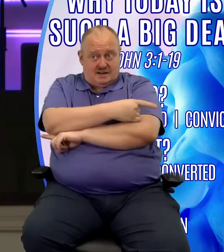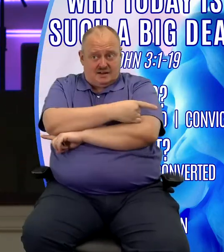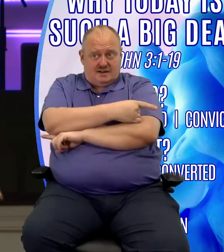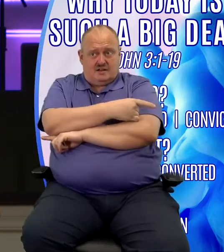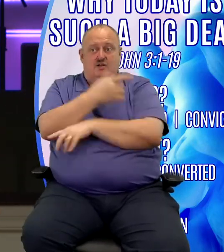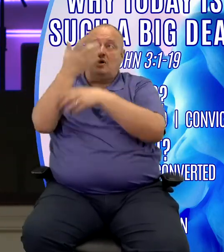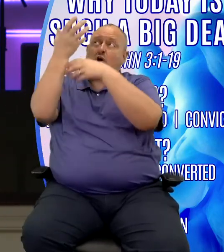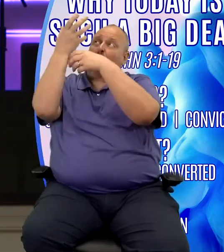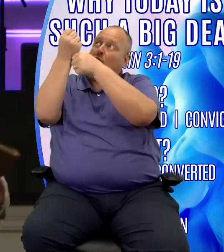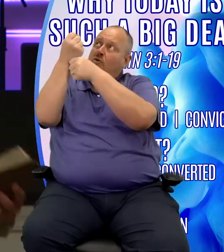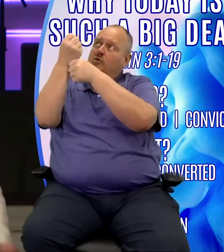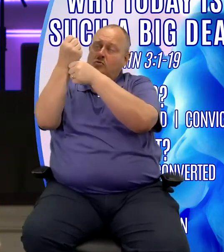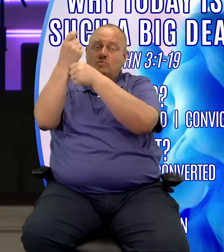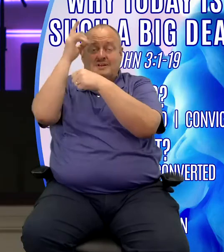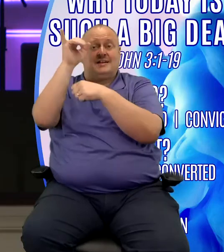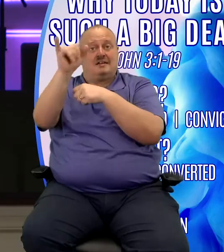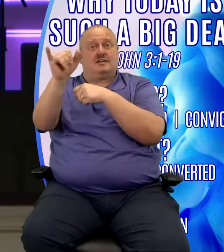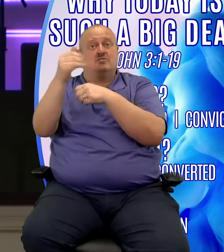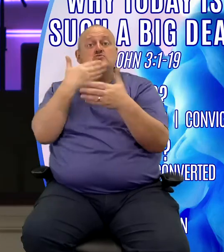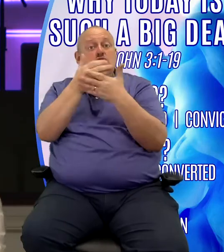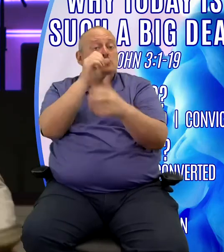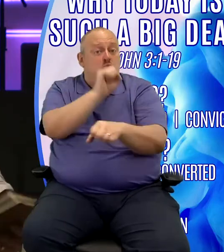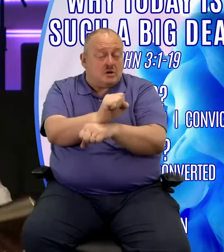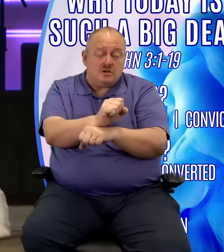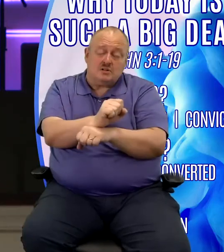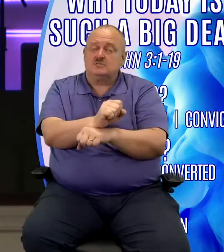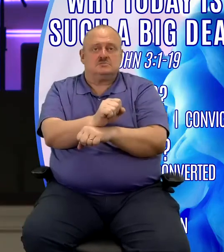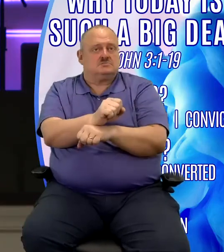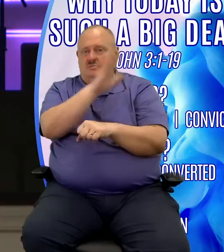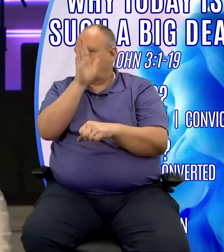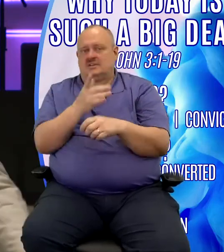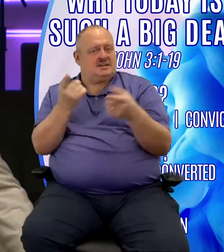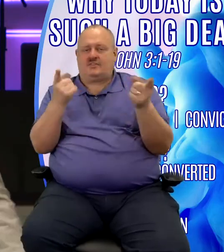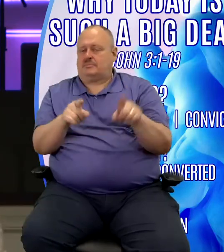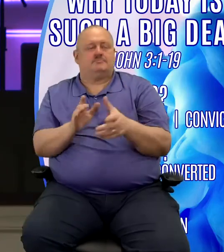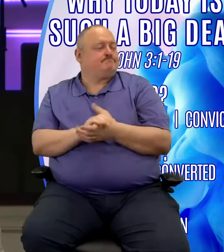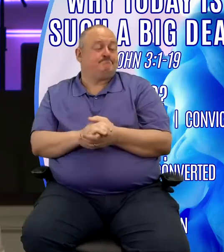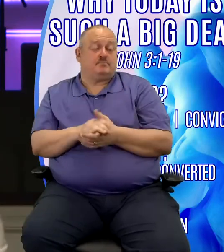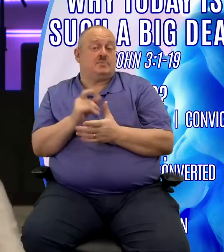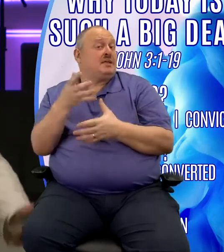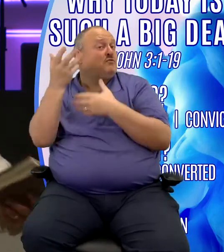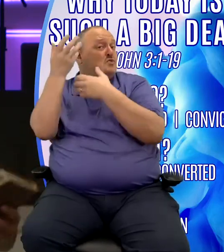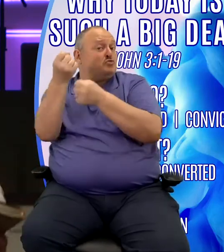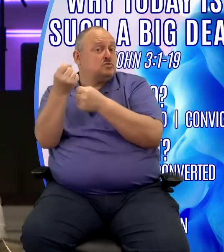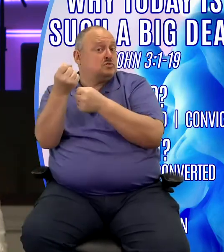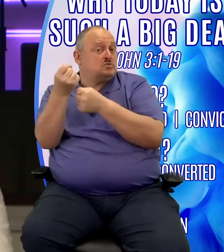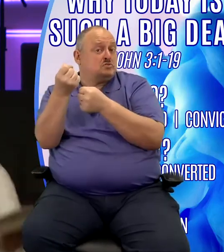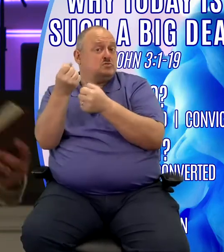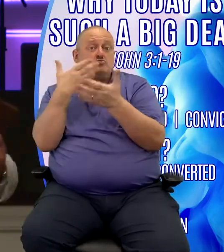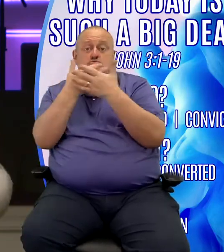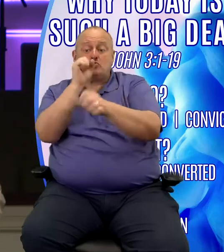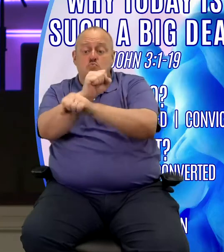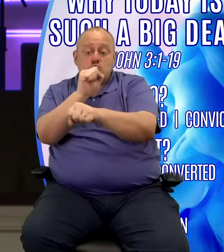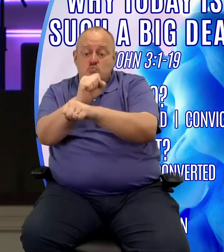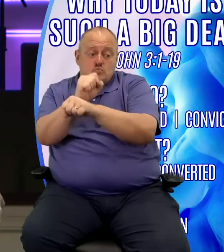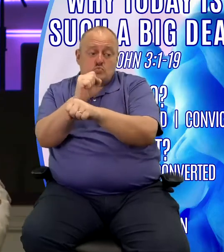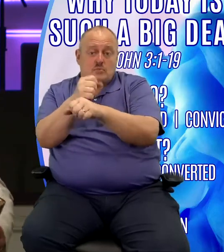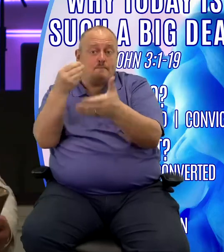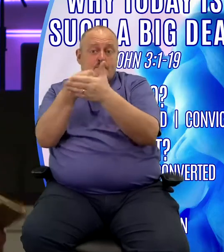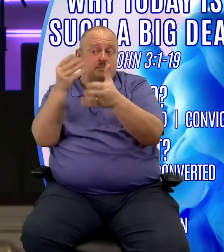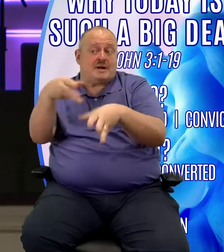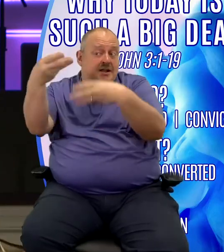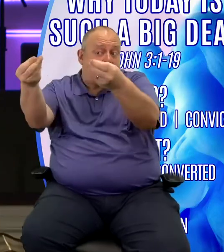trusting eternity on your good works, it's never going to convert. If you're trusting your amount of good deeds or the money you give away,